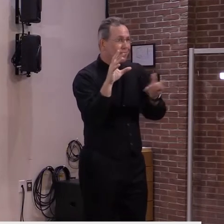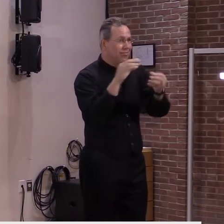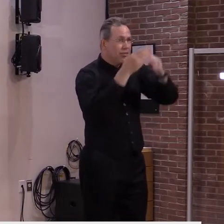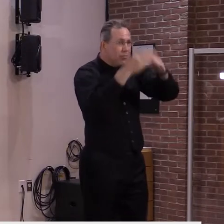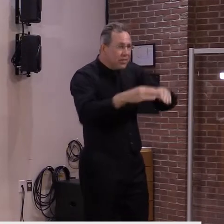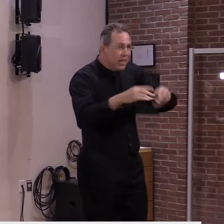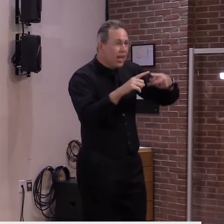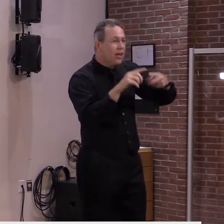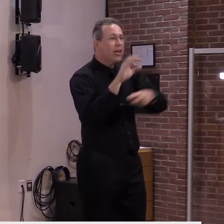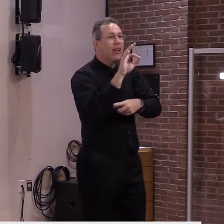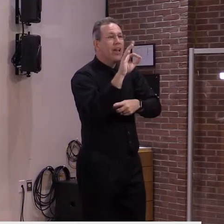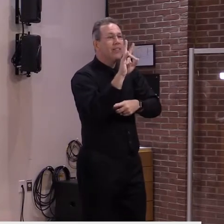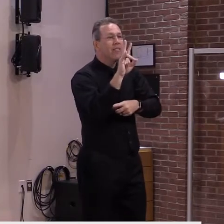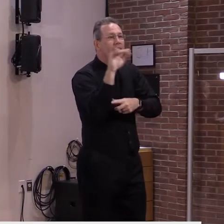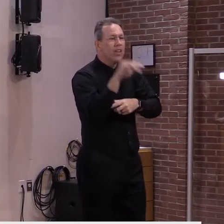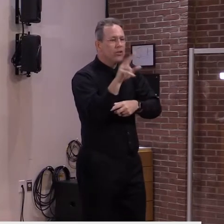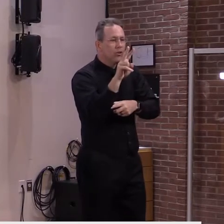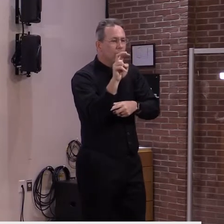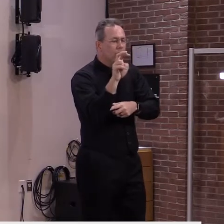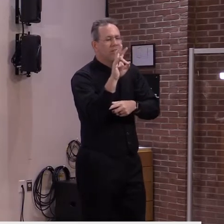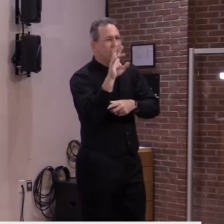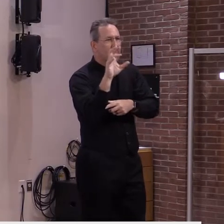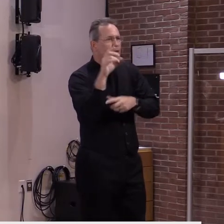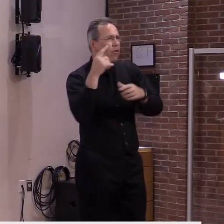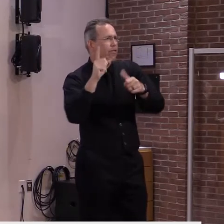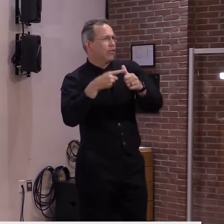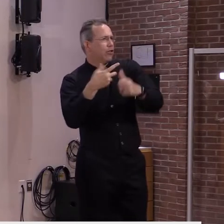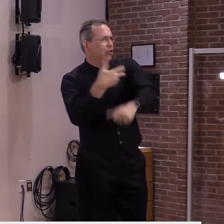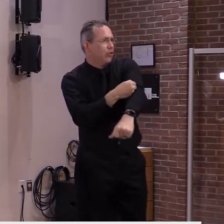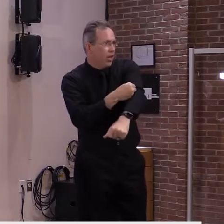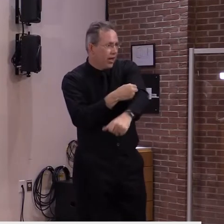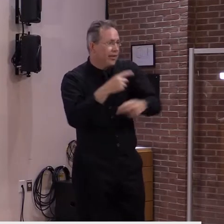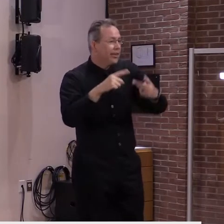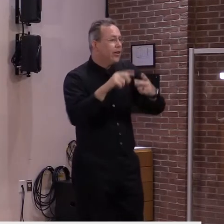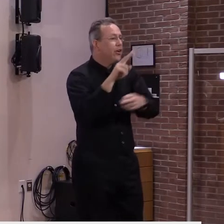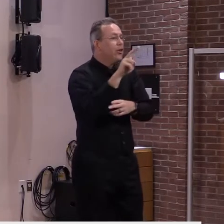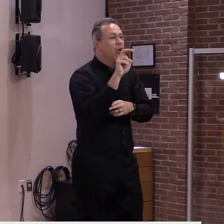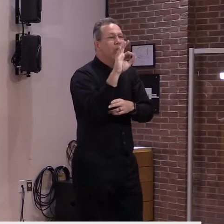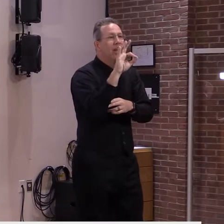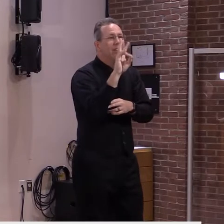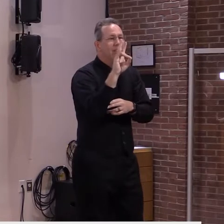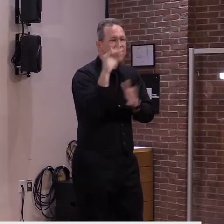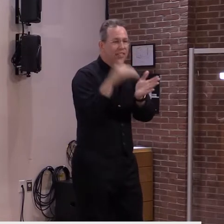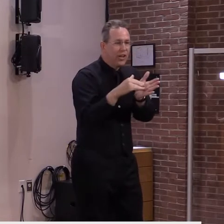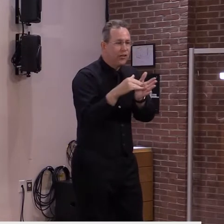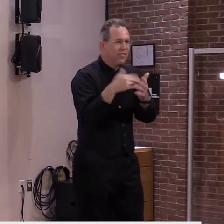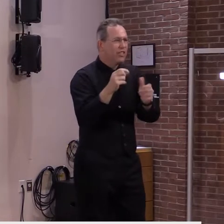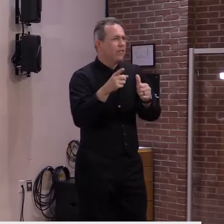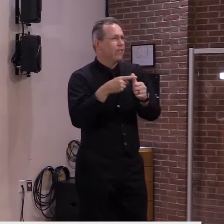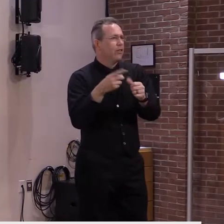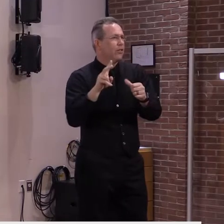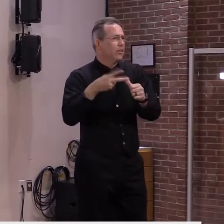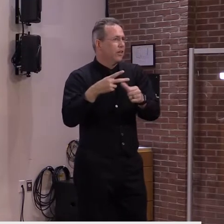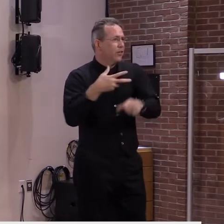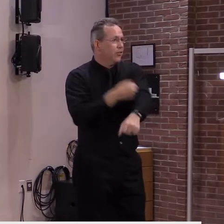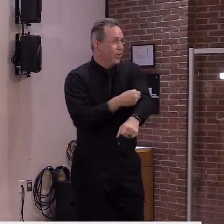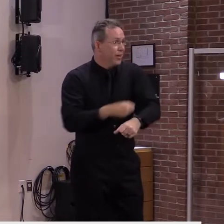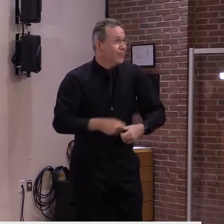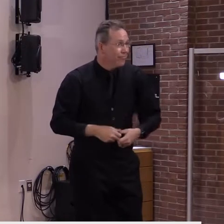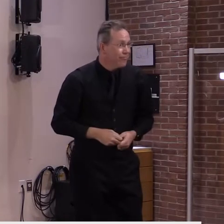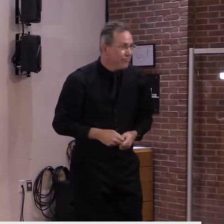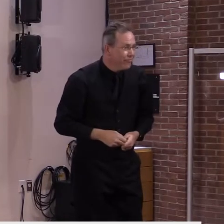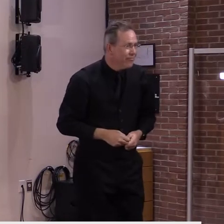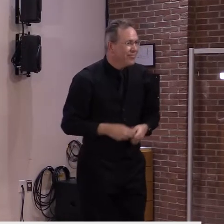97,700 have received their first dose of the vaccine. 296,000 have received their first and